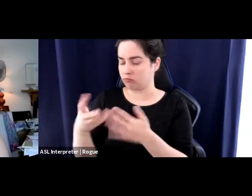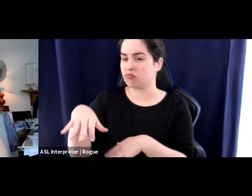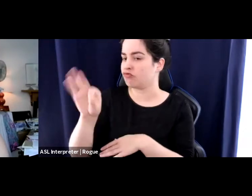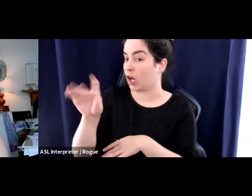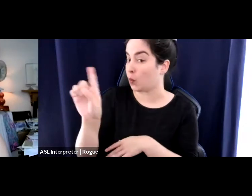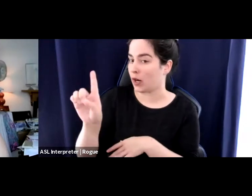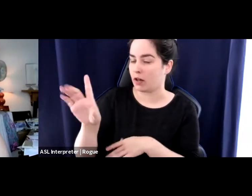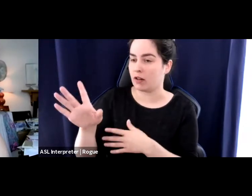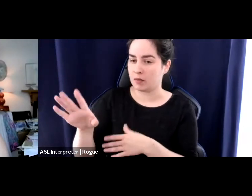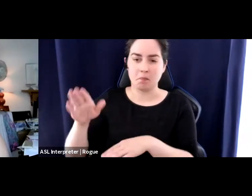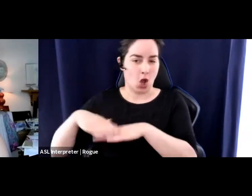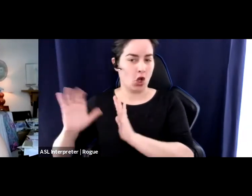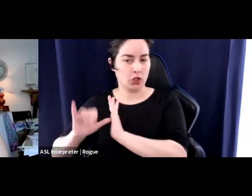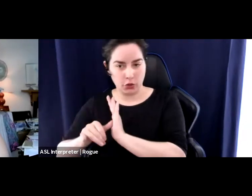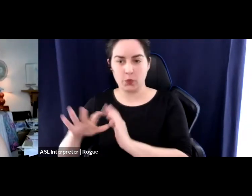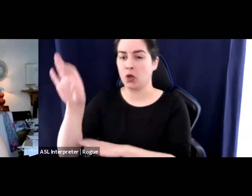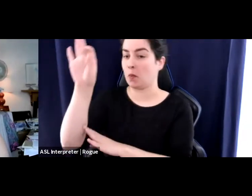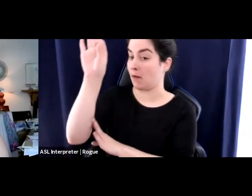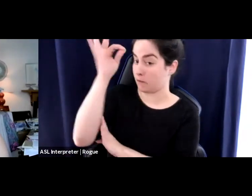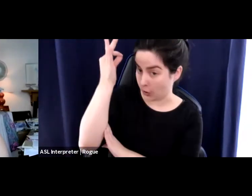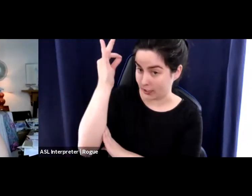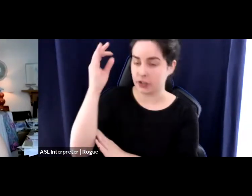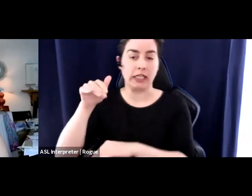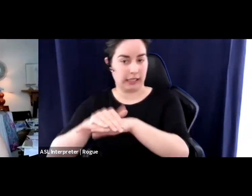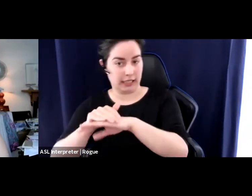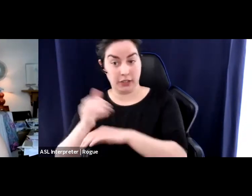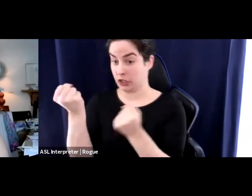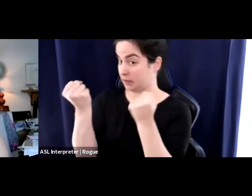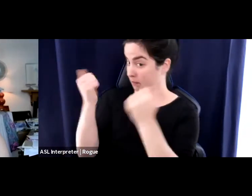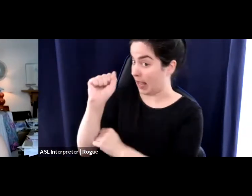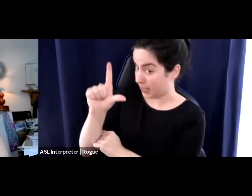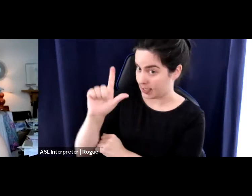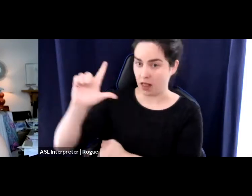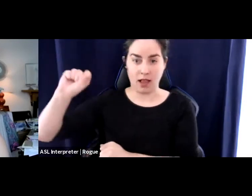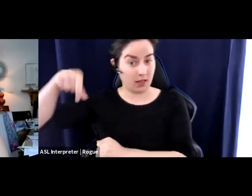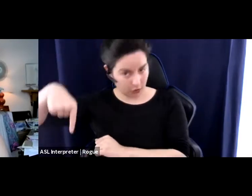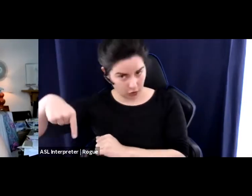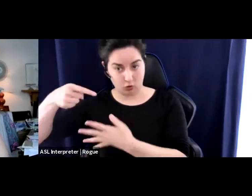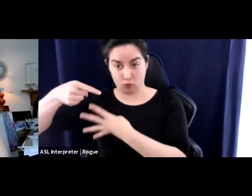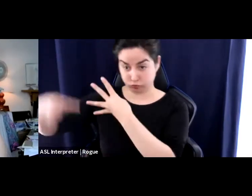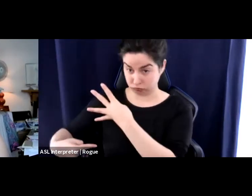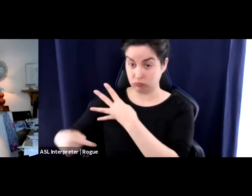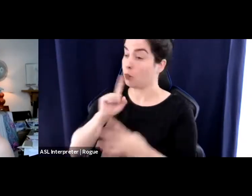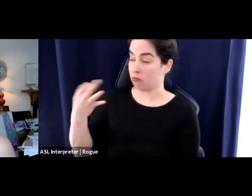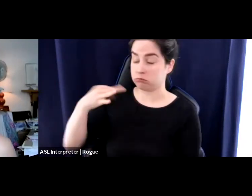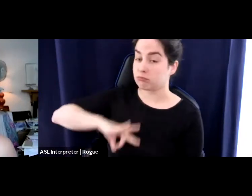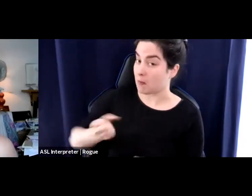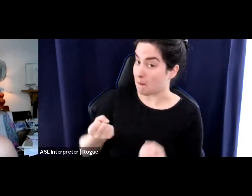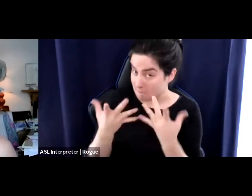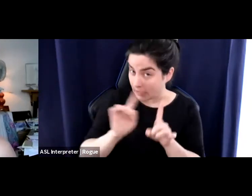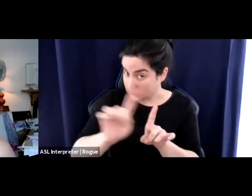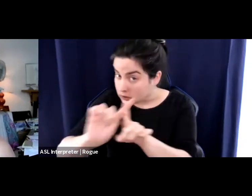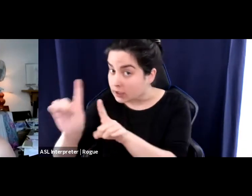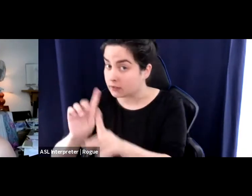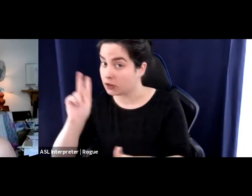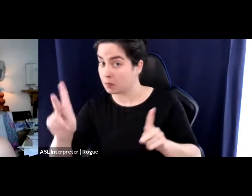and in English with ASL and LSQ, and is an extremely useful tool, like I said, to a number of audiences. So I encourage people